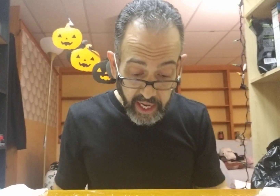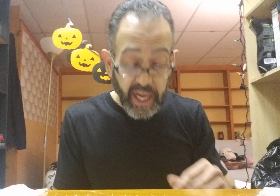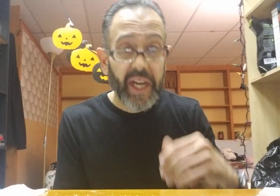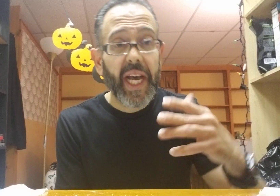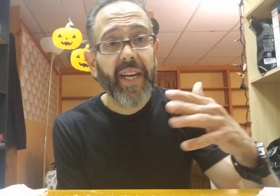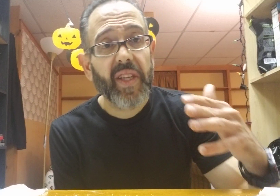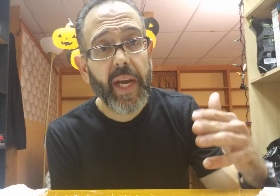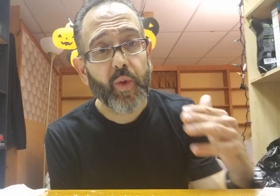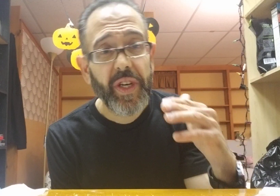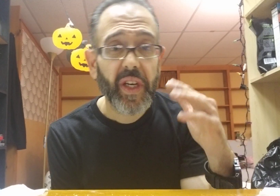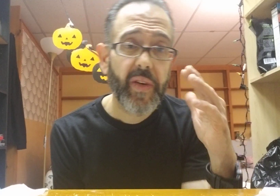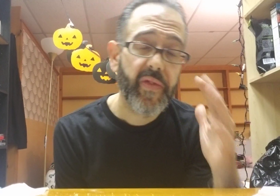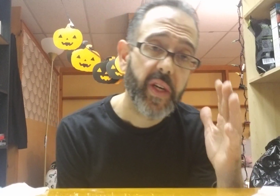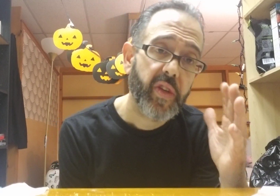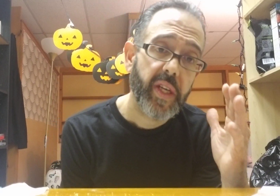And a lot of times when you're conversing,